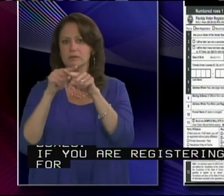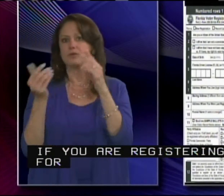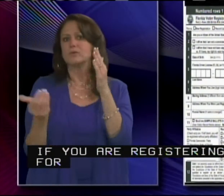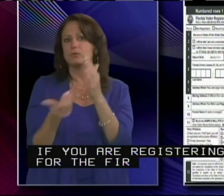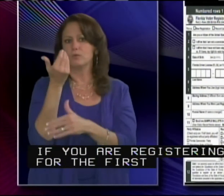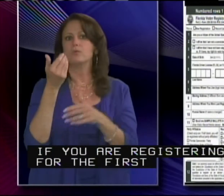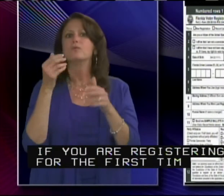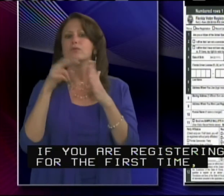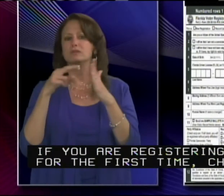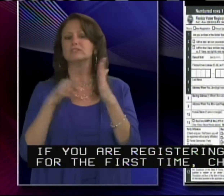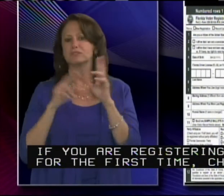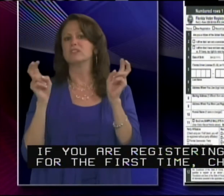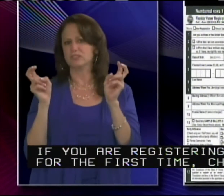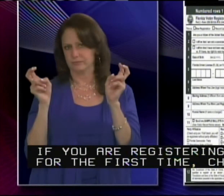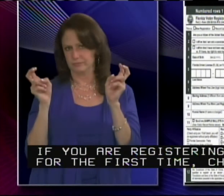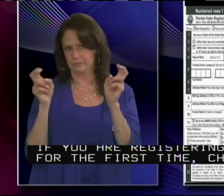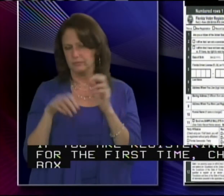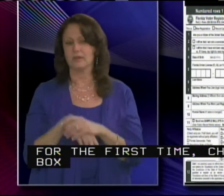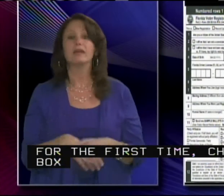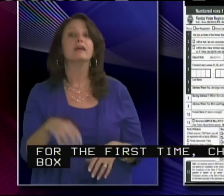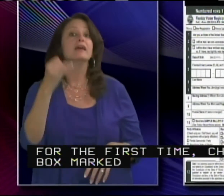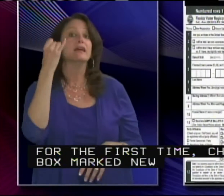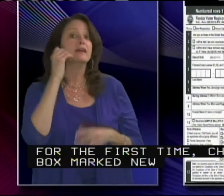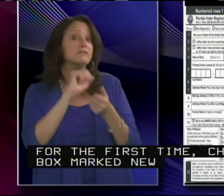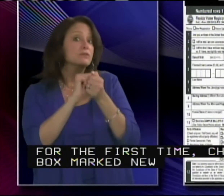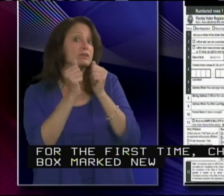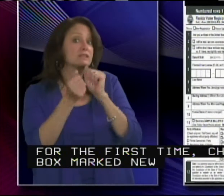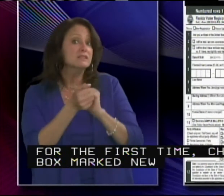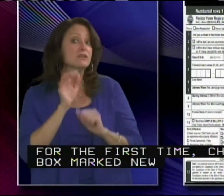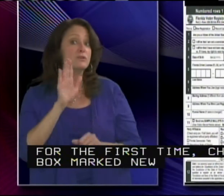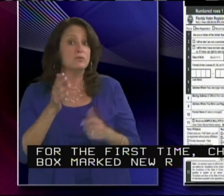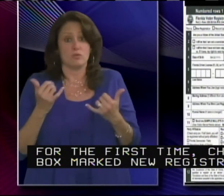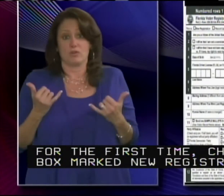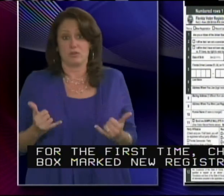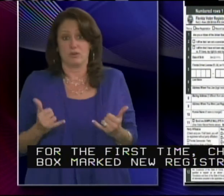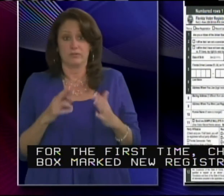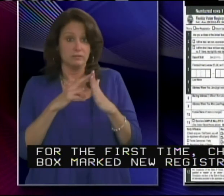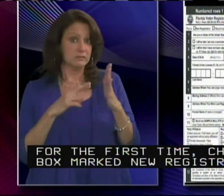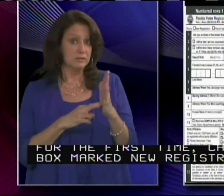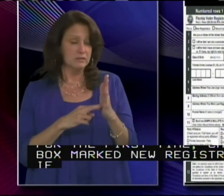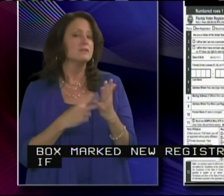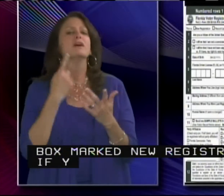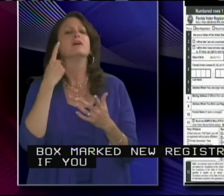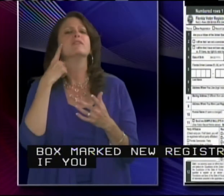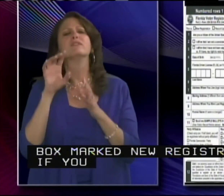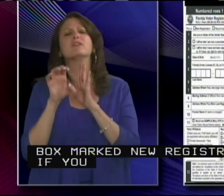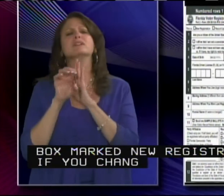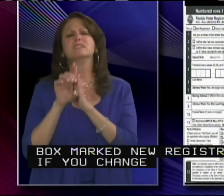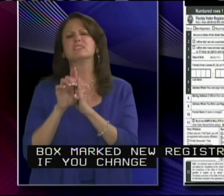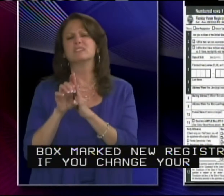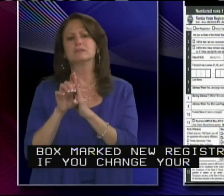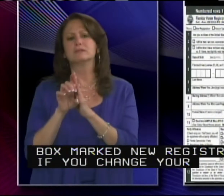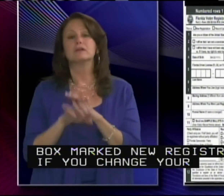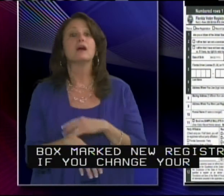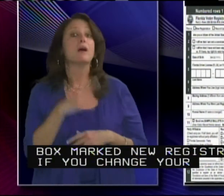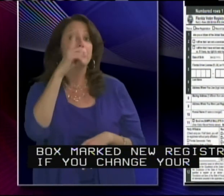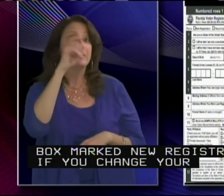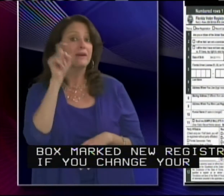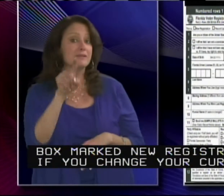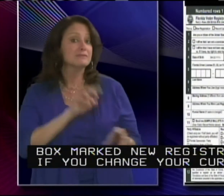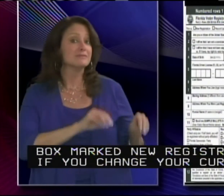marked New Registration. If you changed your current registration, for